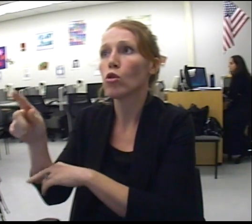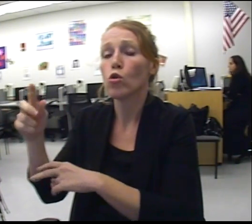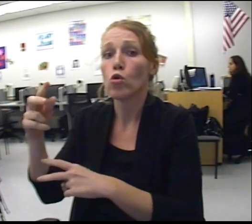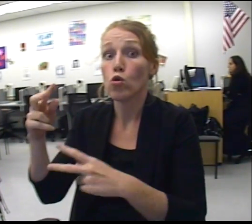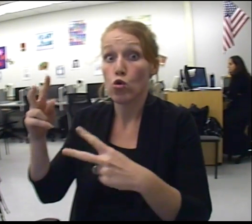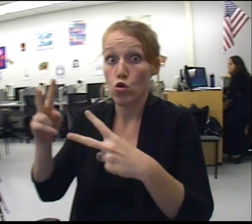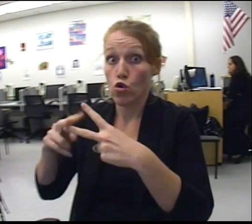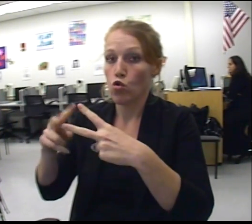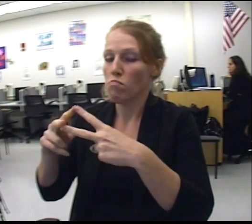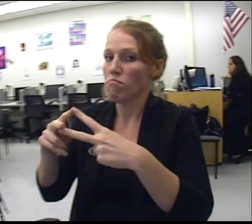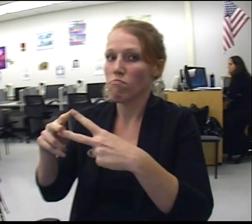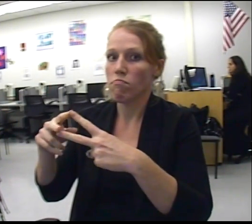Nick?